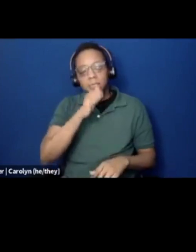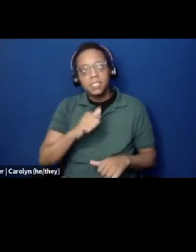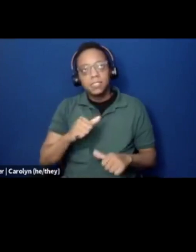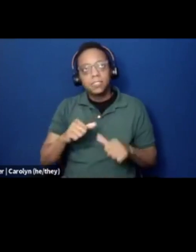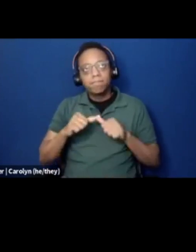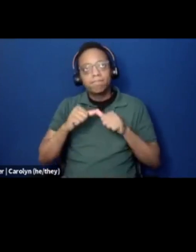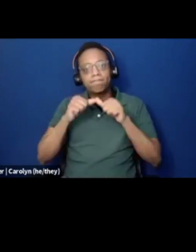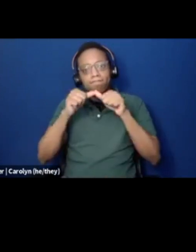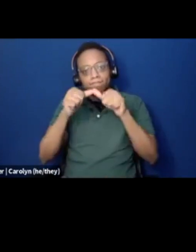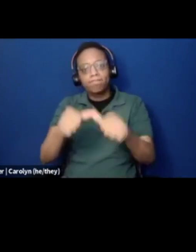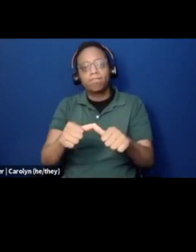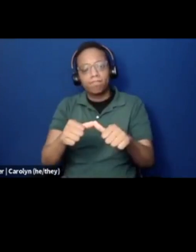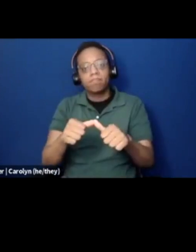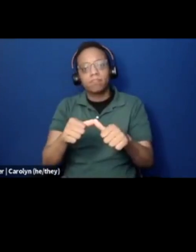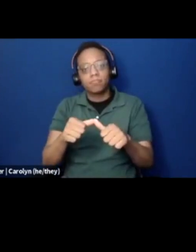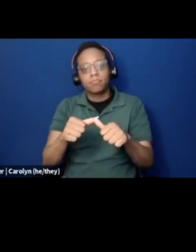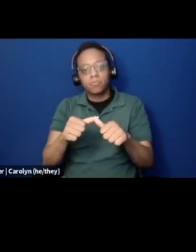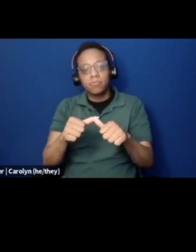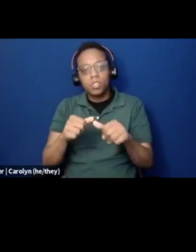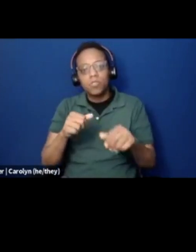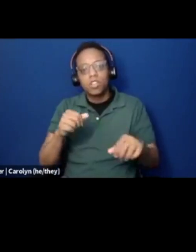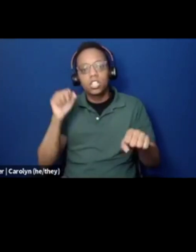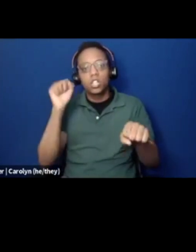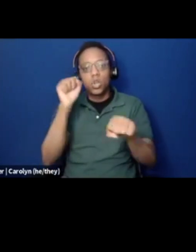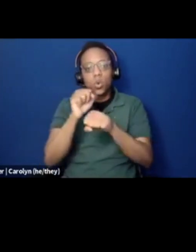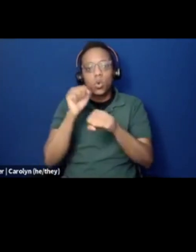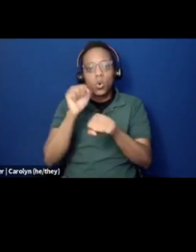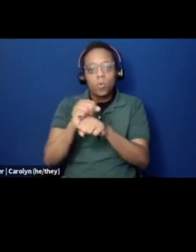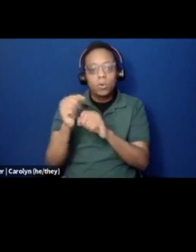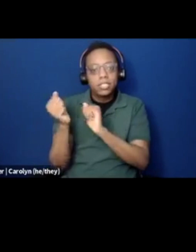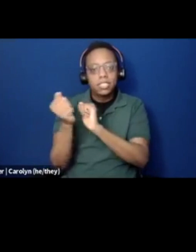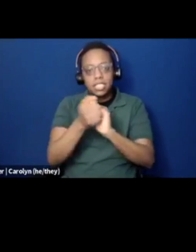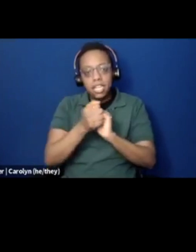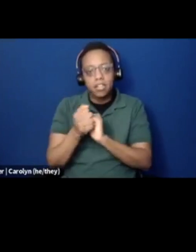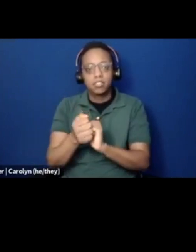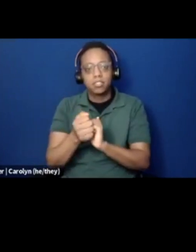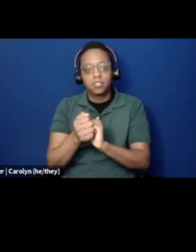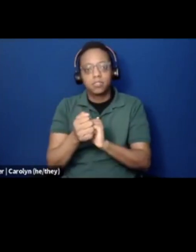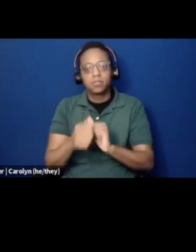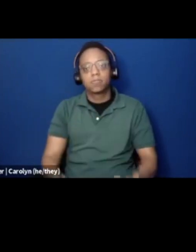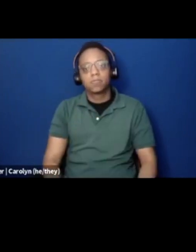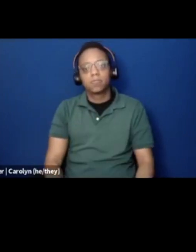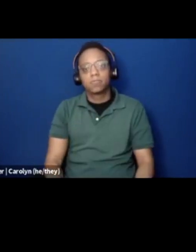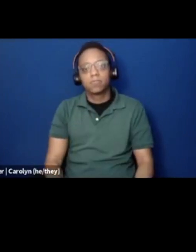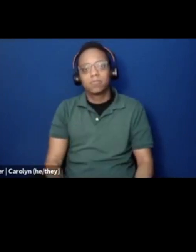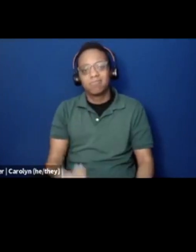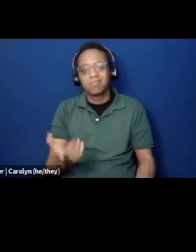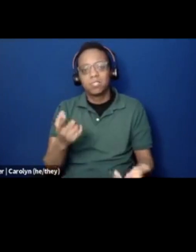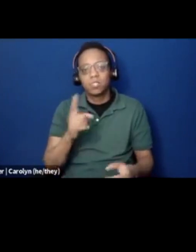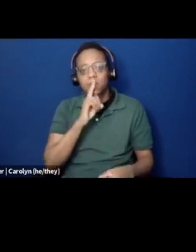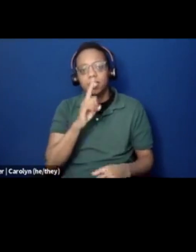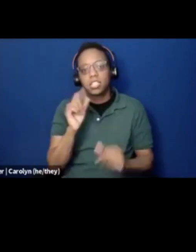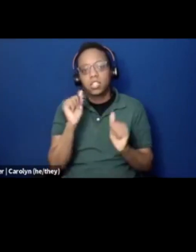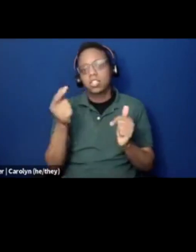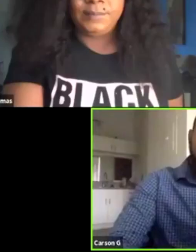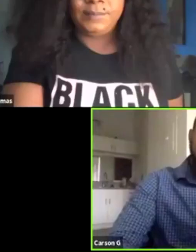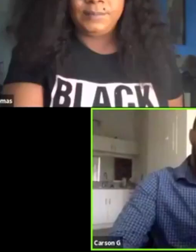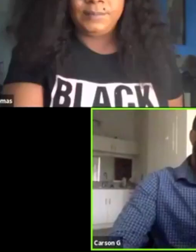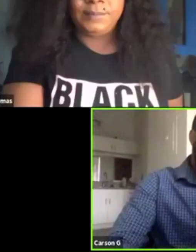just, you know, banding together just so that we can make things happen. But that's all I can say as far as the